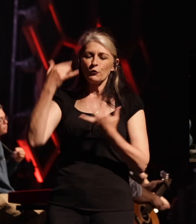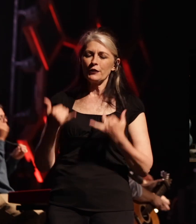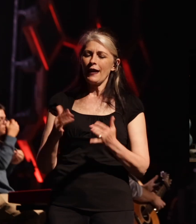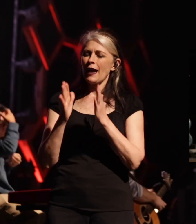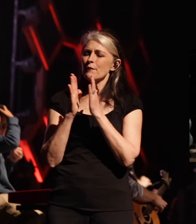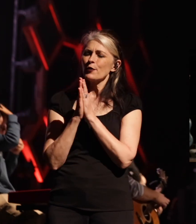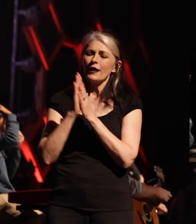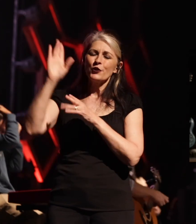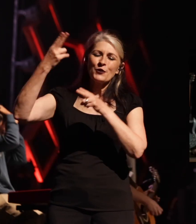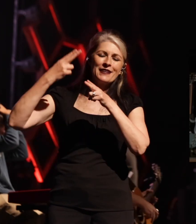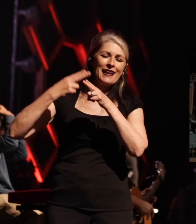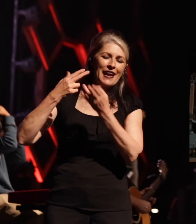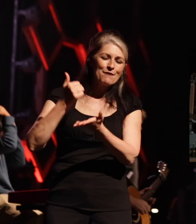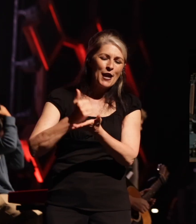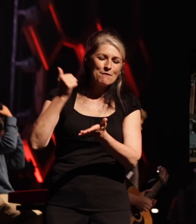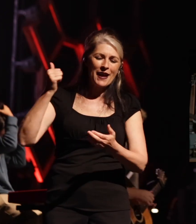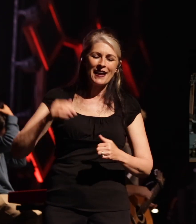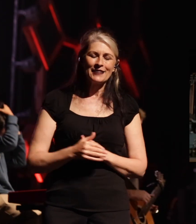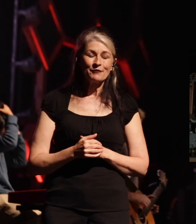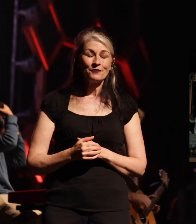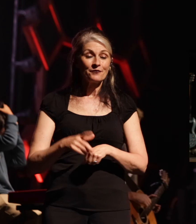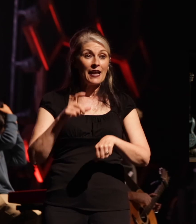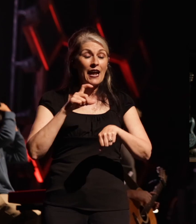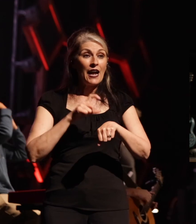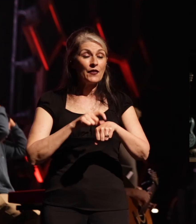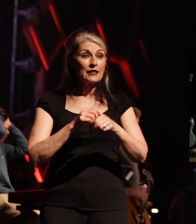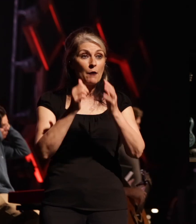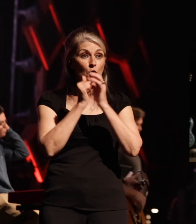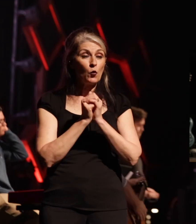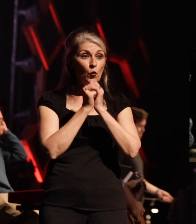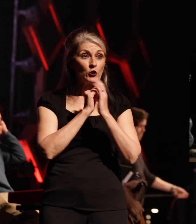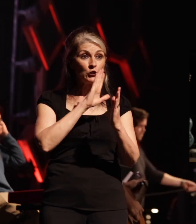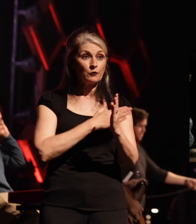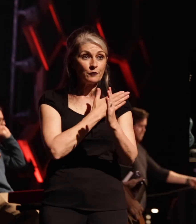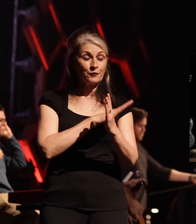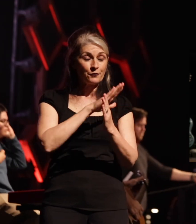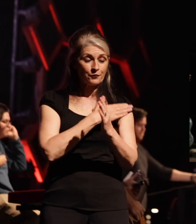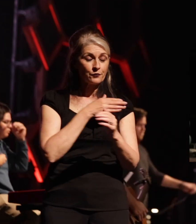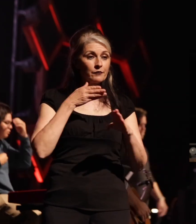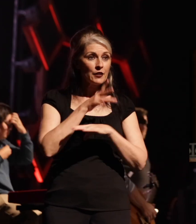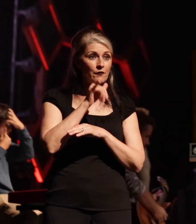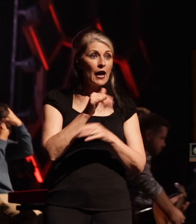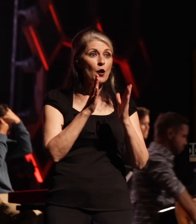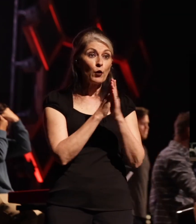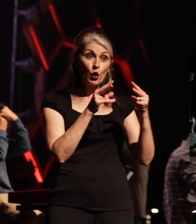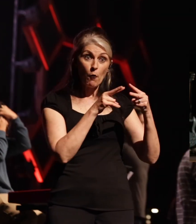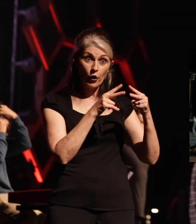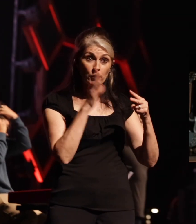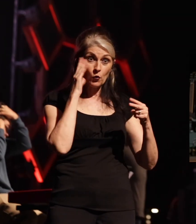At this time, the worship band's going to sing this song as we worship him. Afterwards, we'll have prayer partners. So why don't we stand as we praise the Lord together.